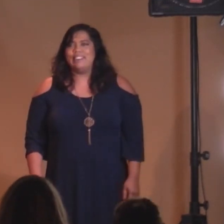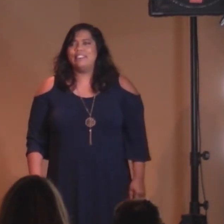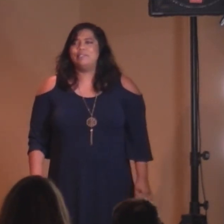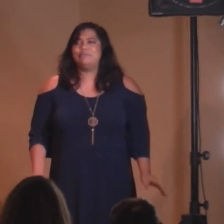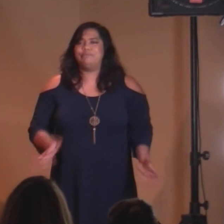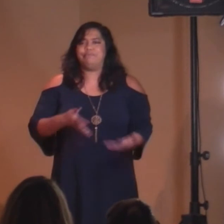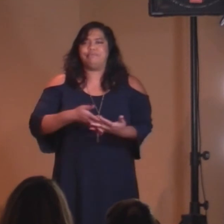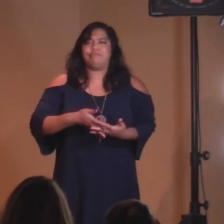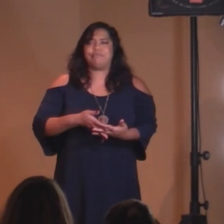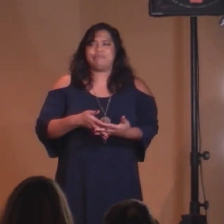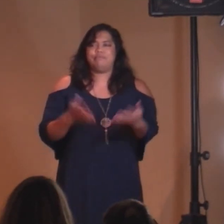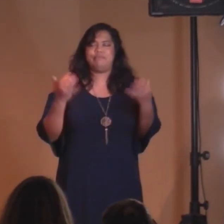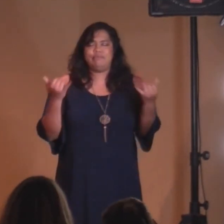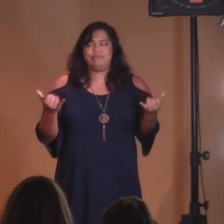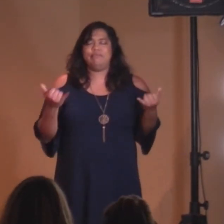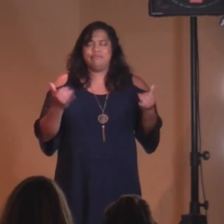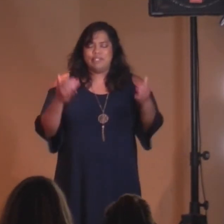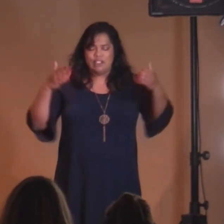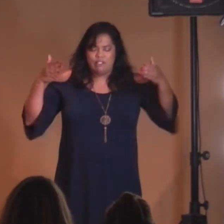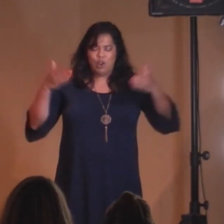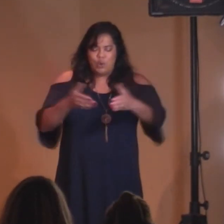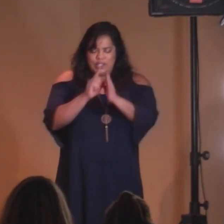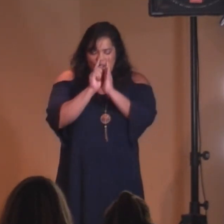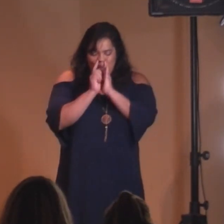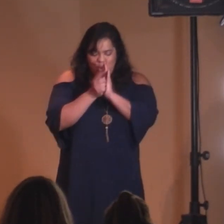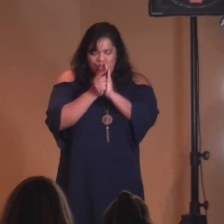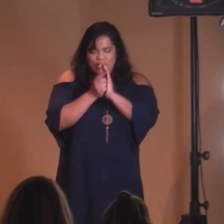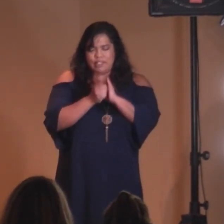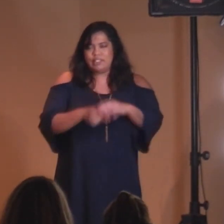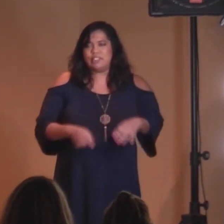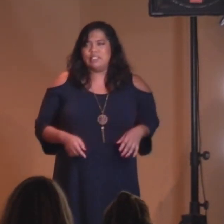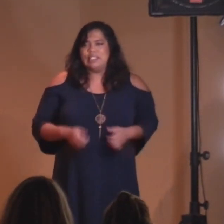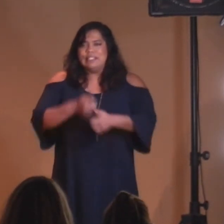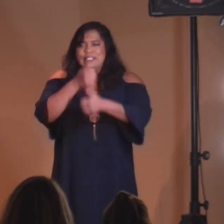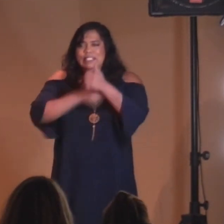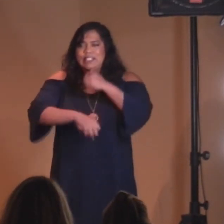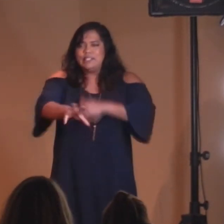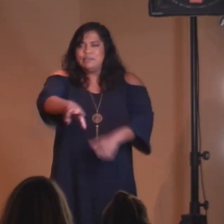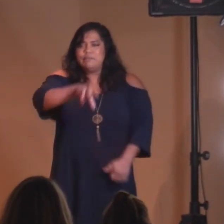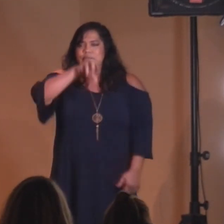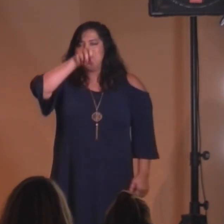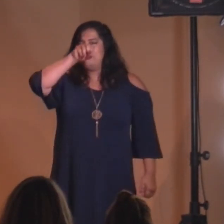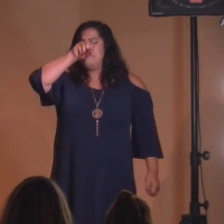Anchoring into this moment, this inhale and this exhale,